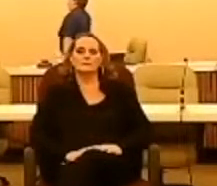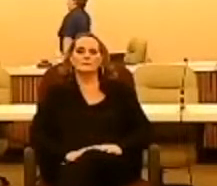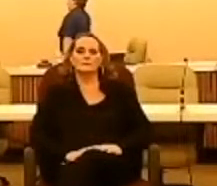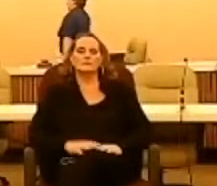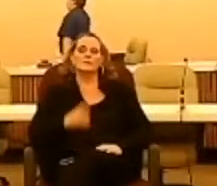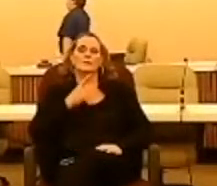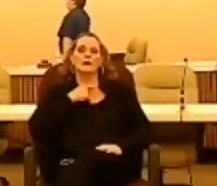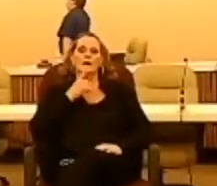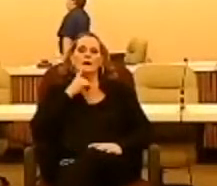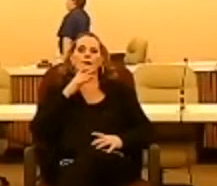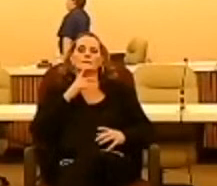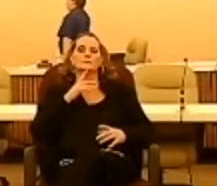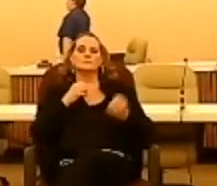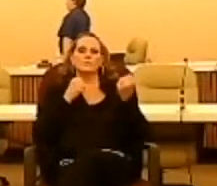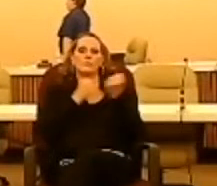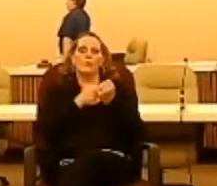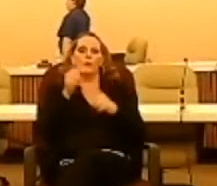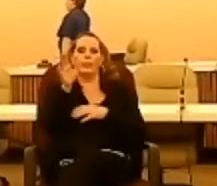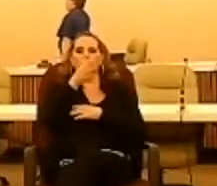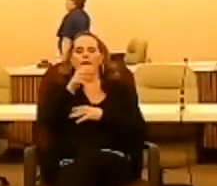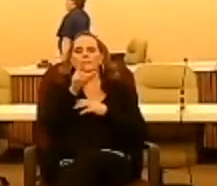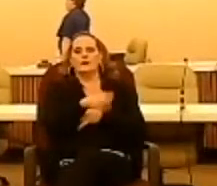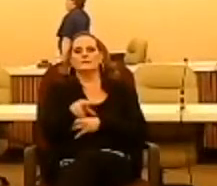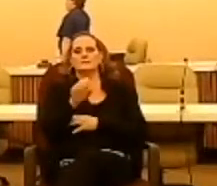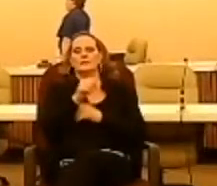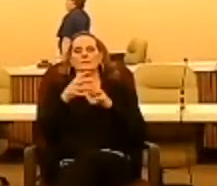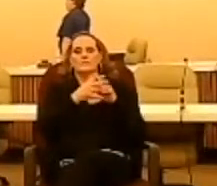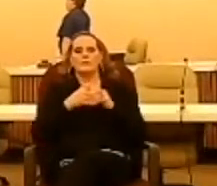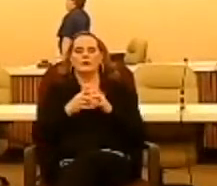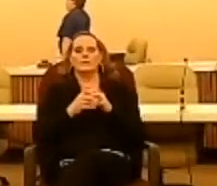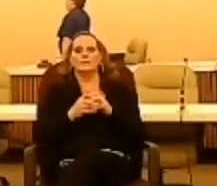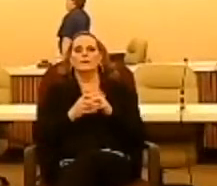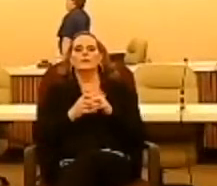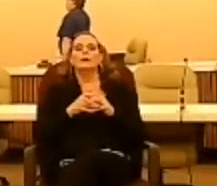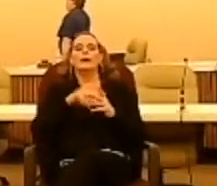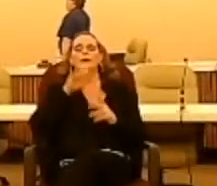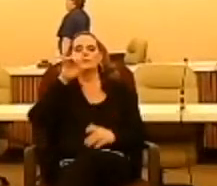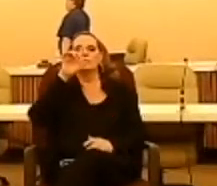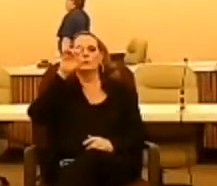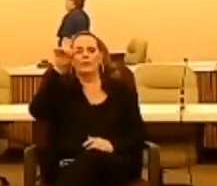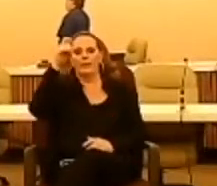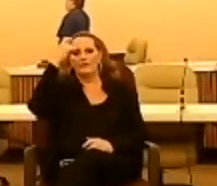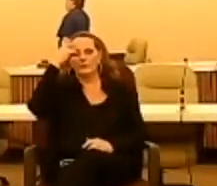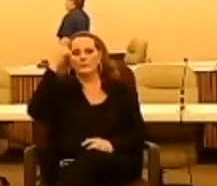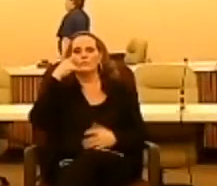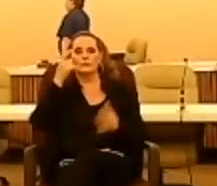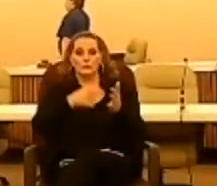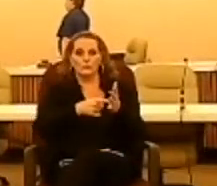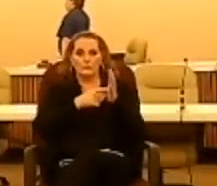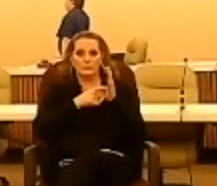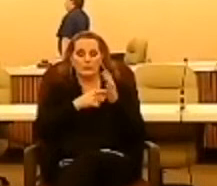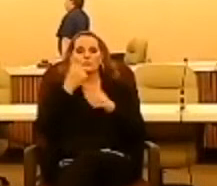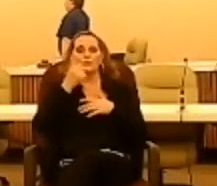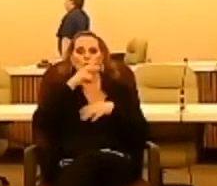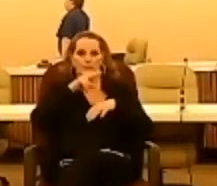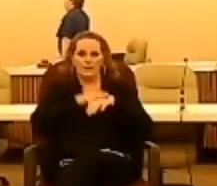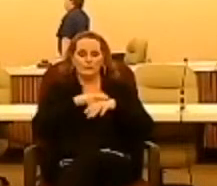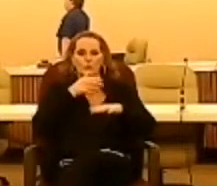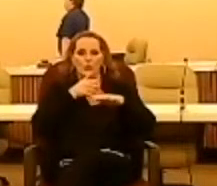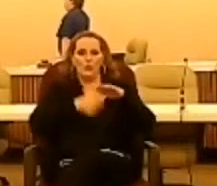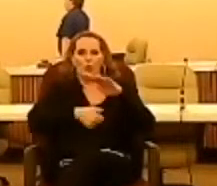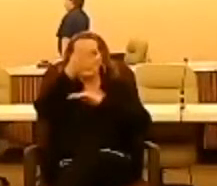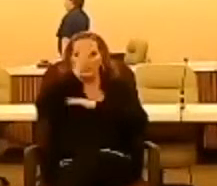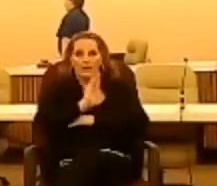I pledge allegiance to the flag of the United States of America and to the republic for which it stands, one nation,